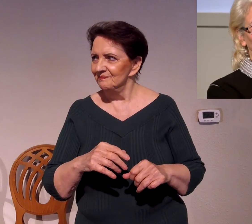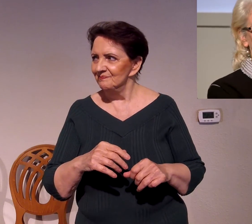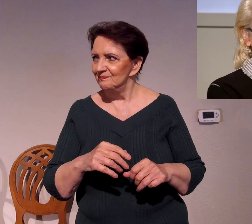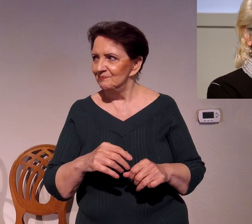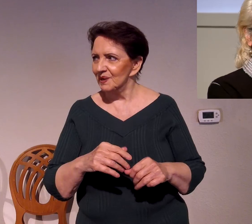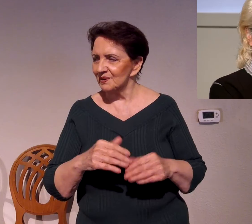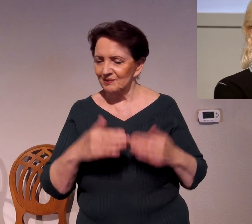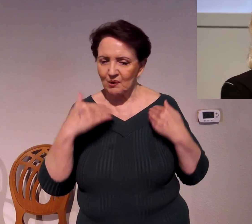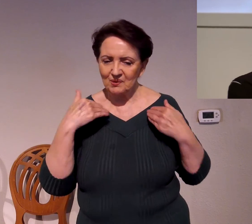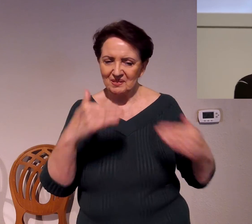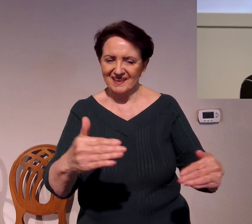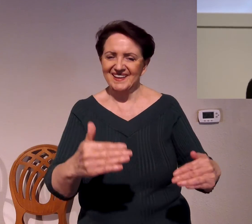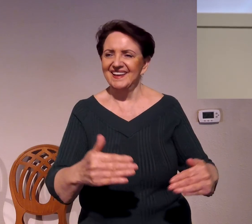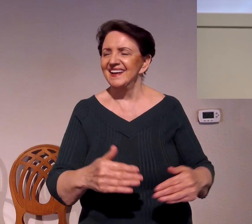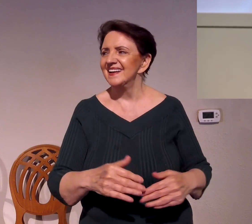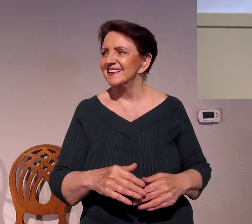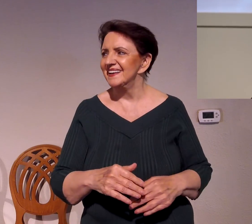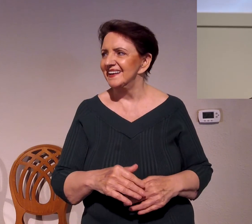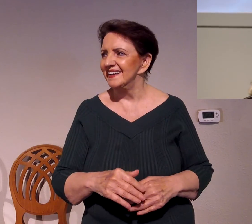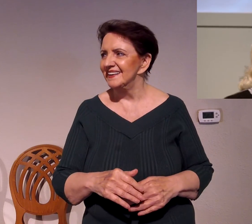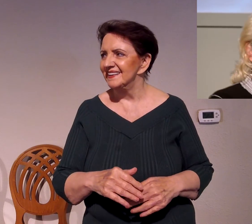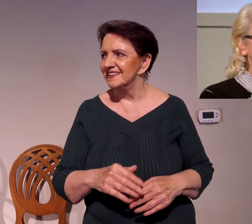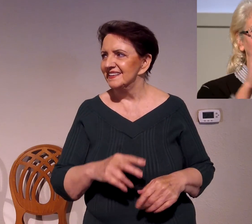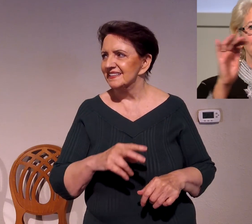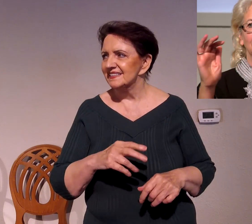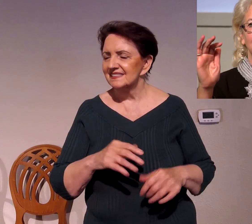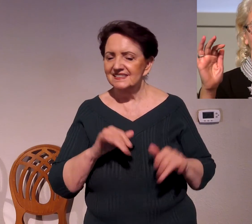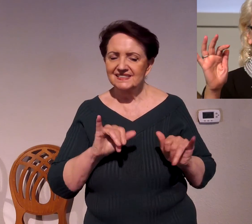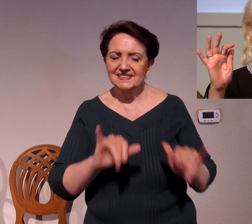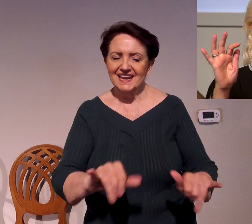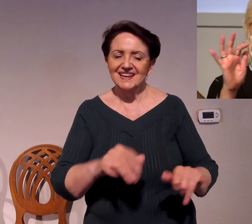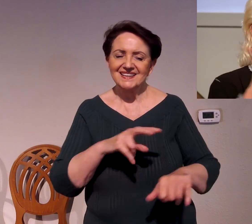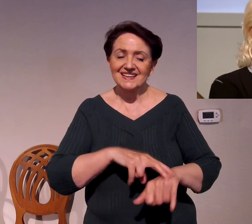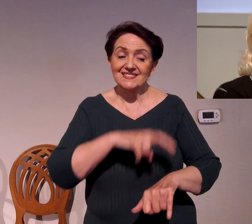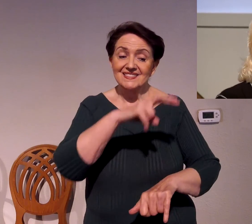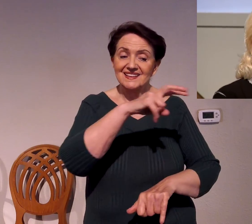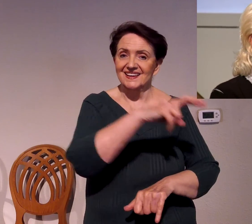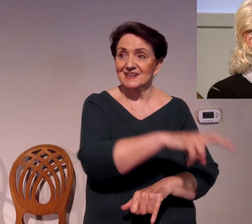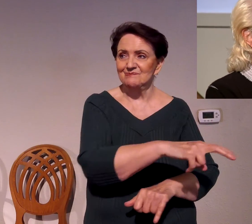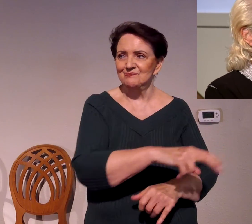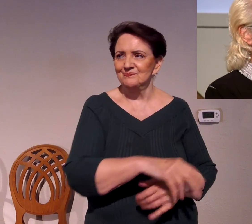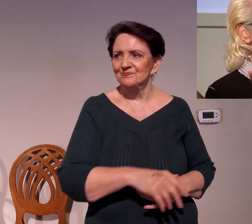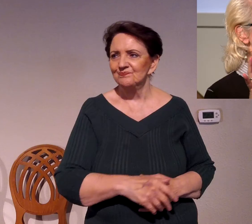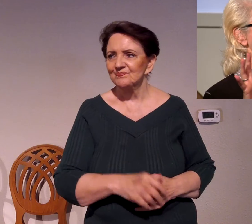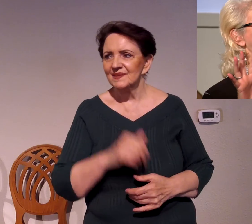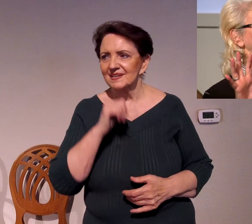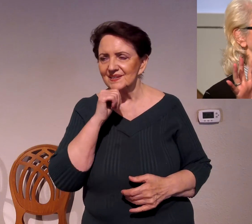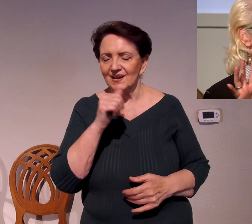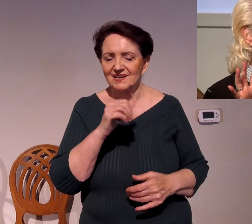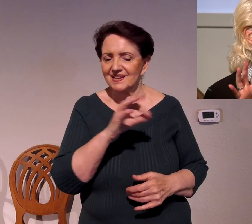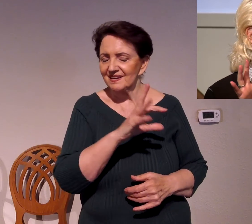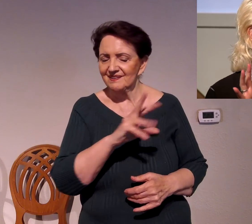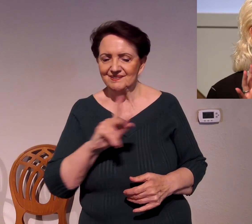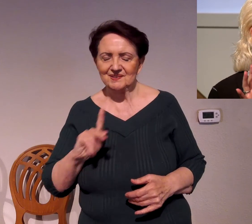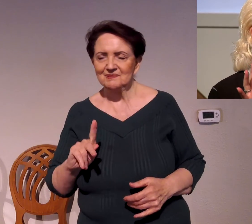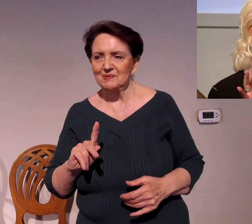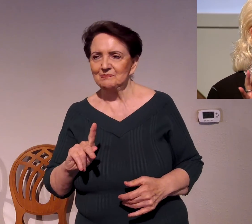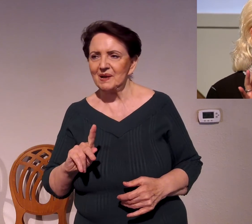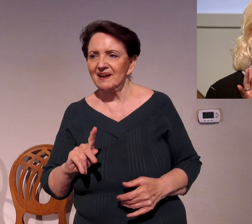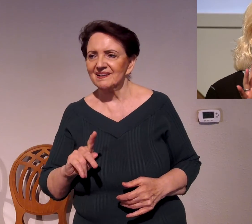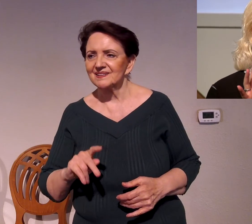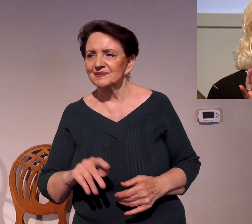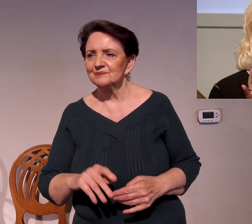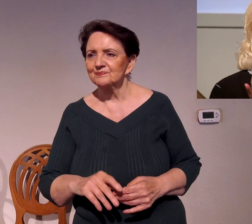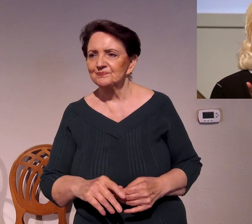correct English. Staying in the leap, right? It's not shrinking back when the gremlins